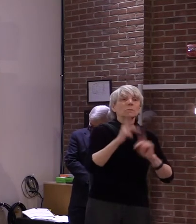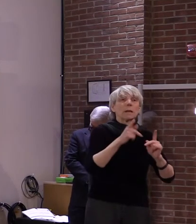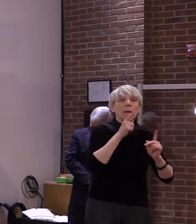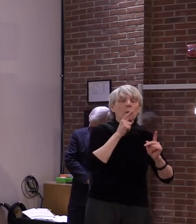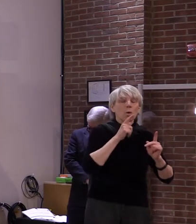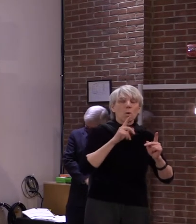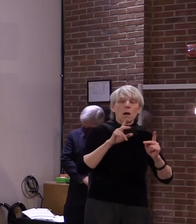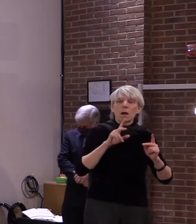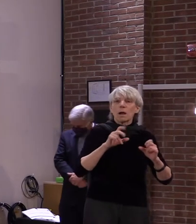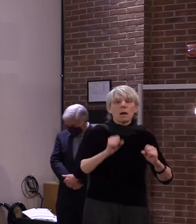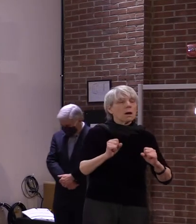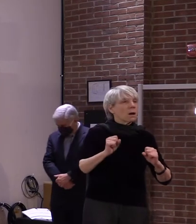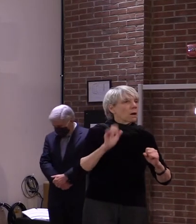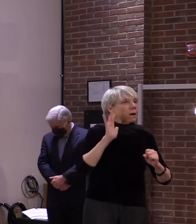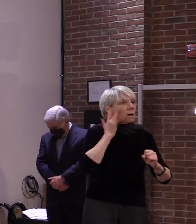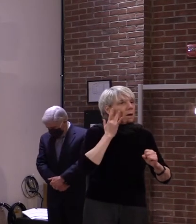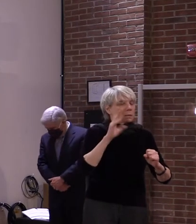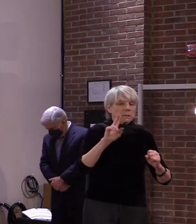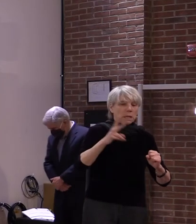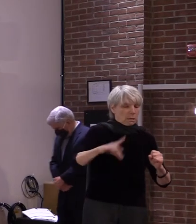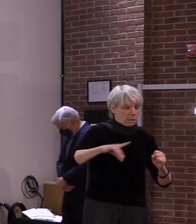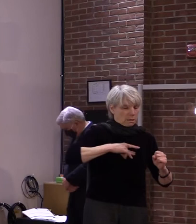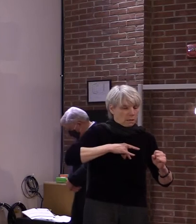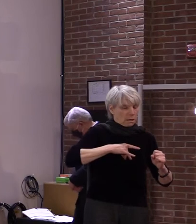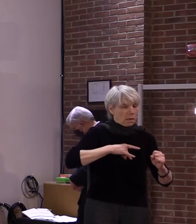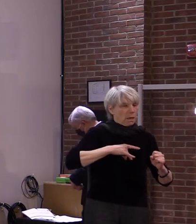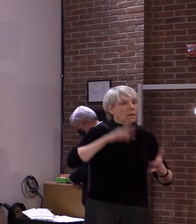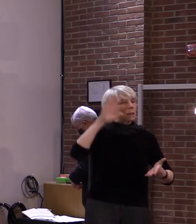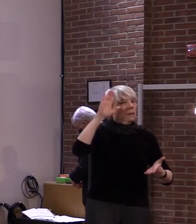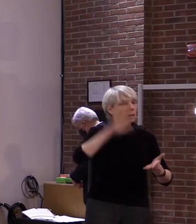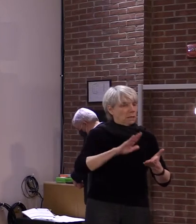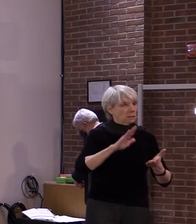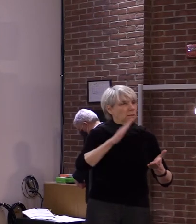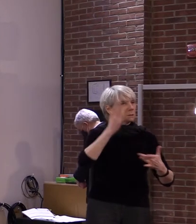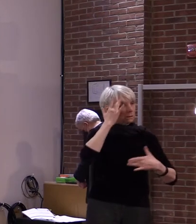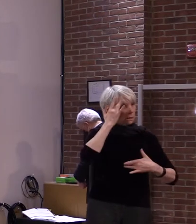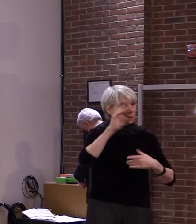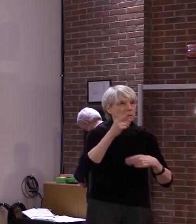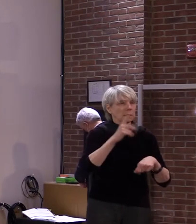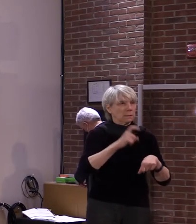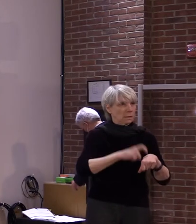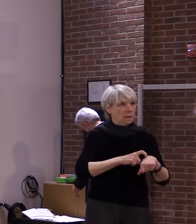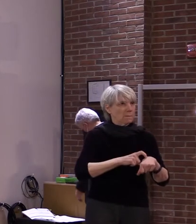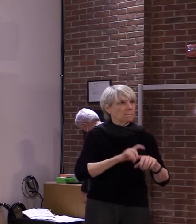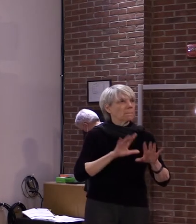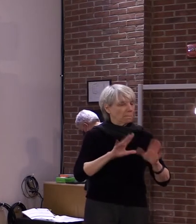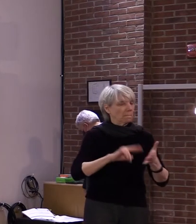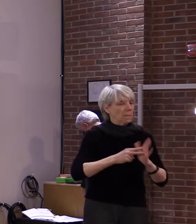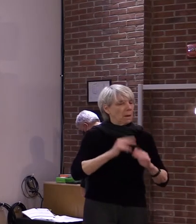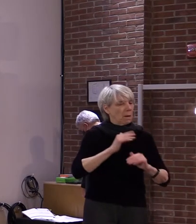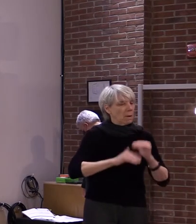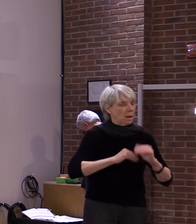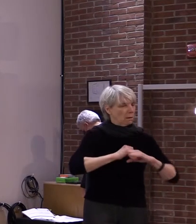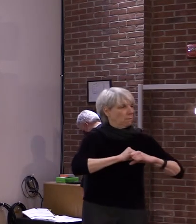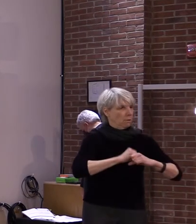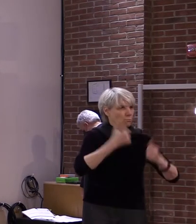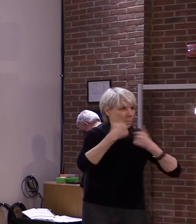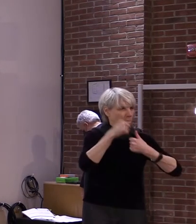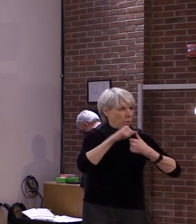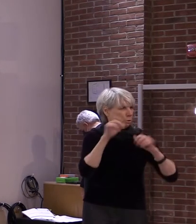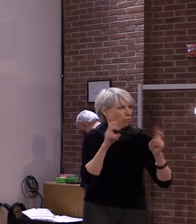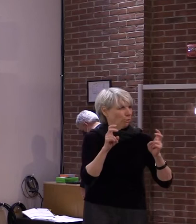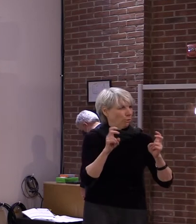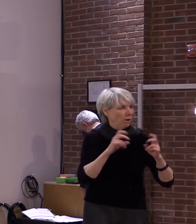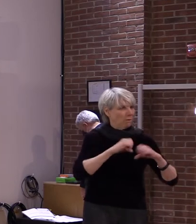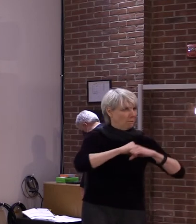residual immunity was obviously impacting favorably so it's a really complicated game when you start talking about variants